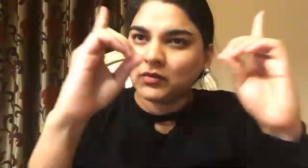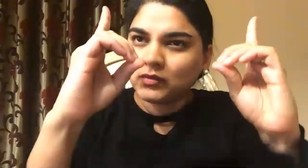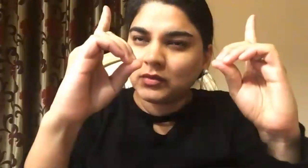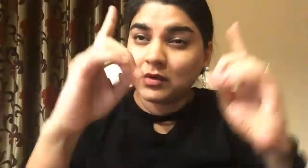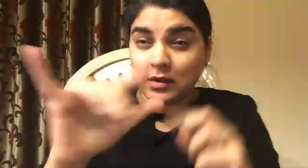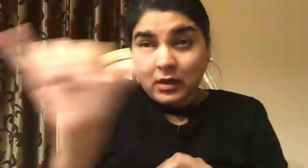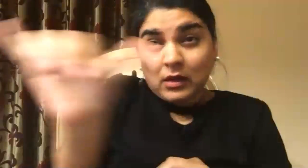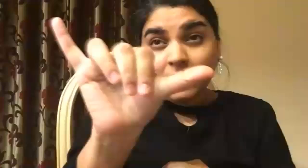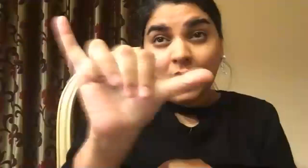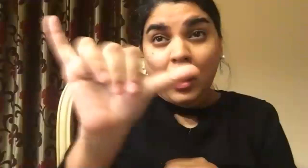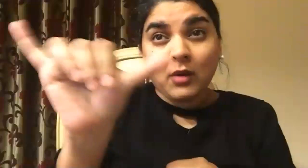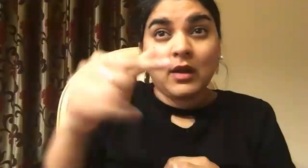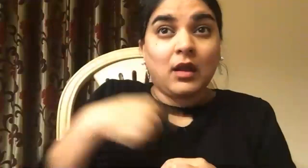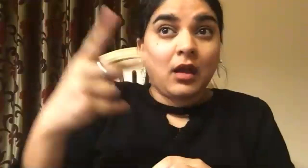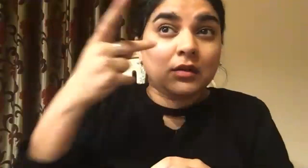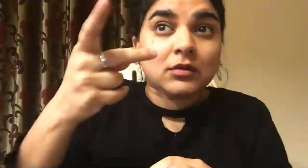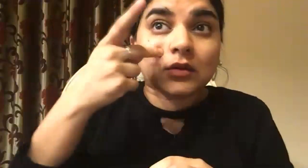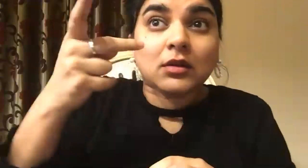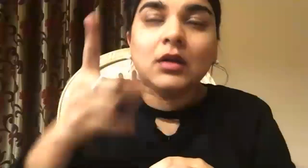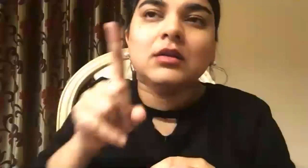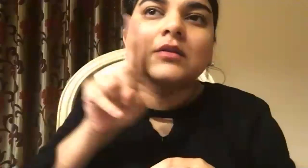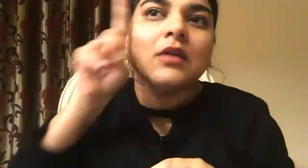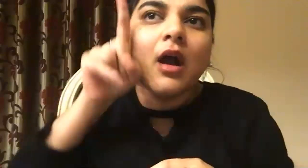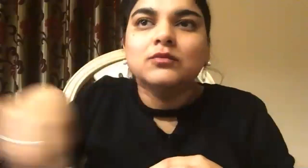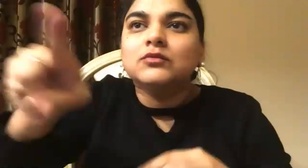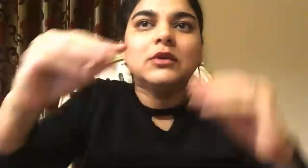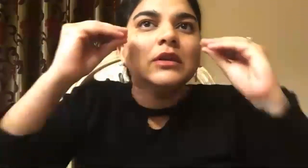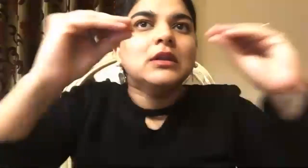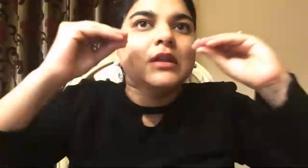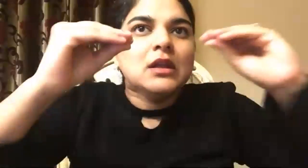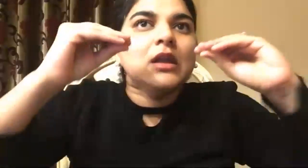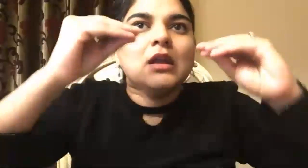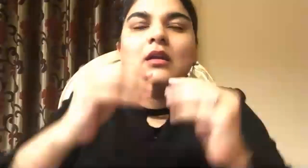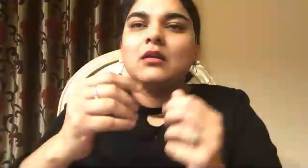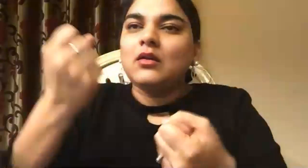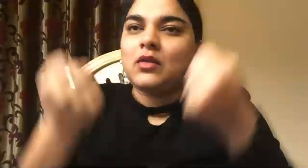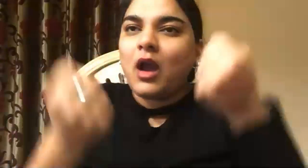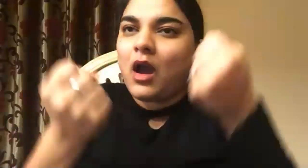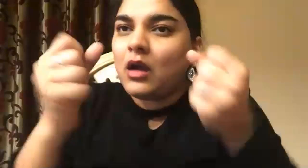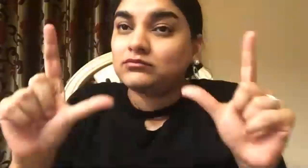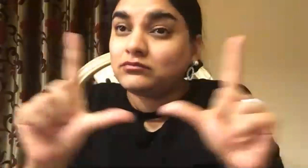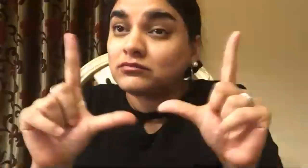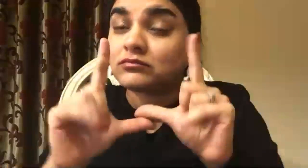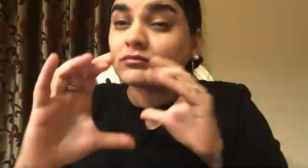And like I keep saying, like, this is why we need education. This is why we have to teach.